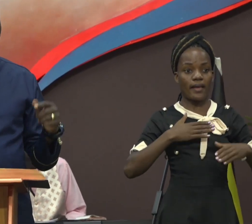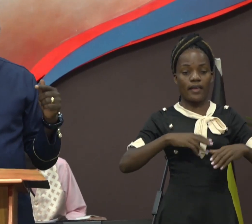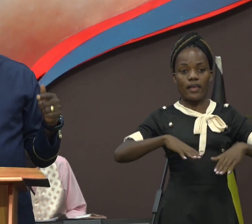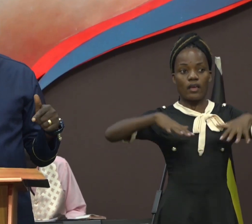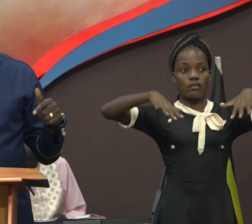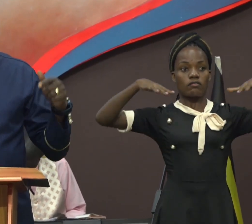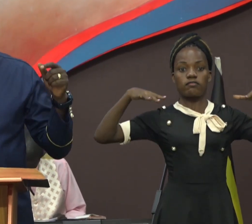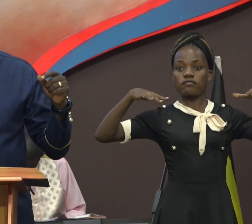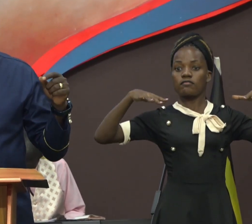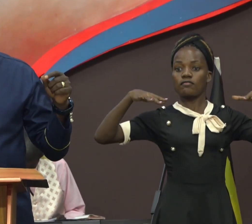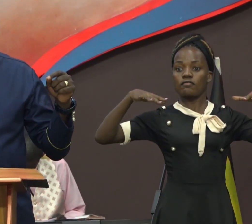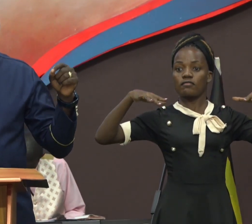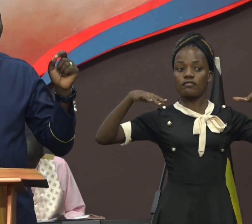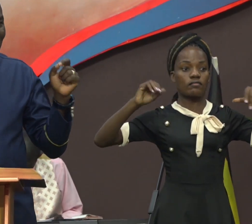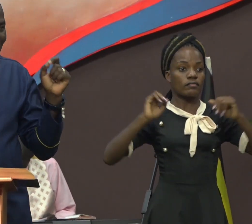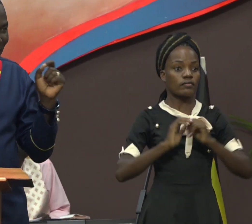Eguru